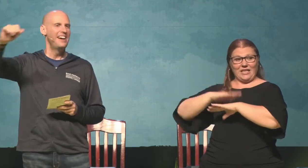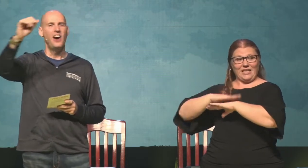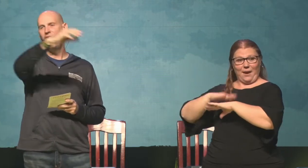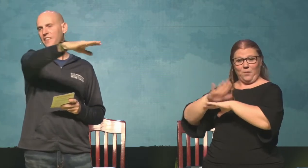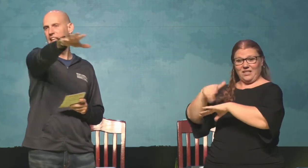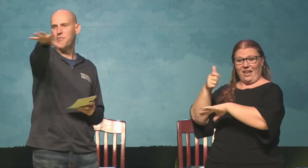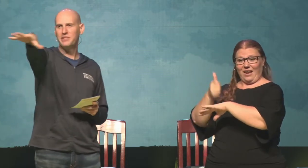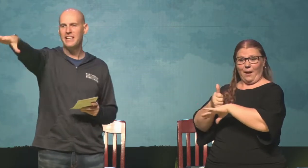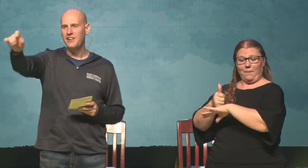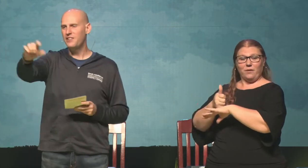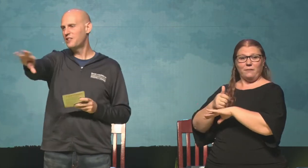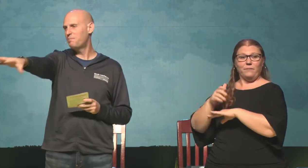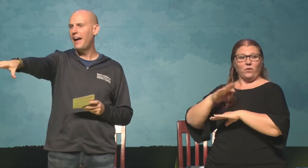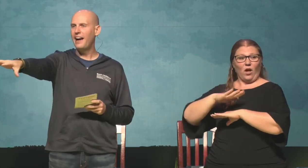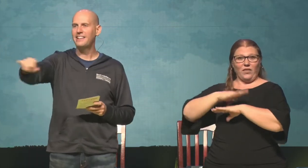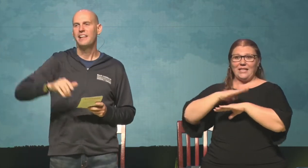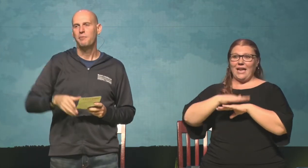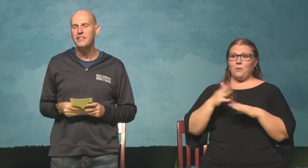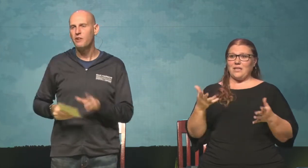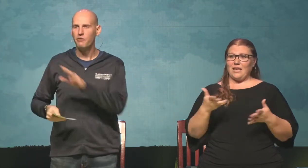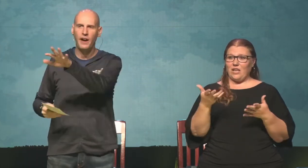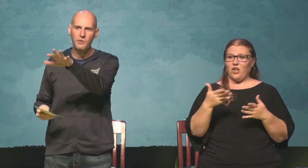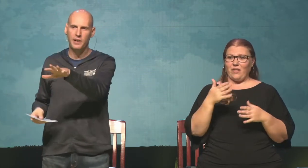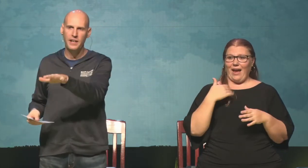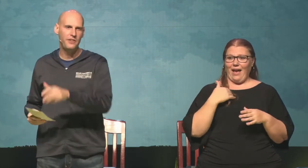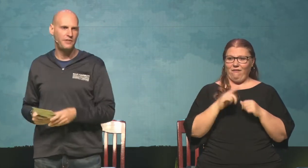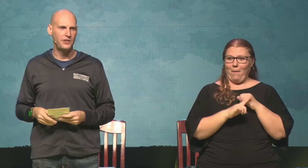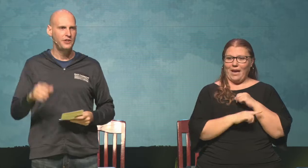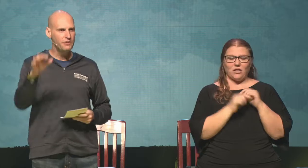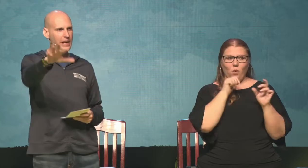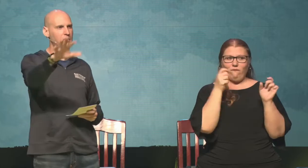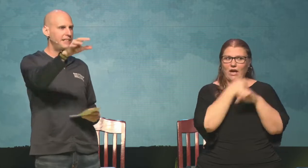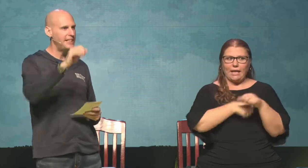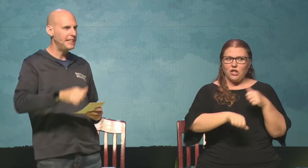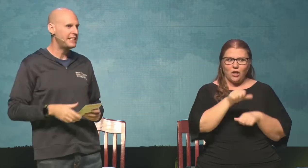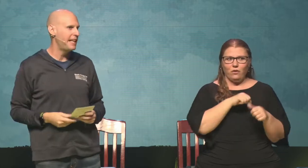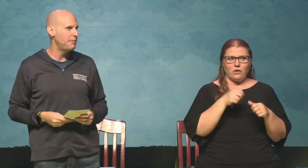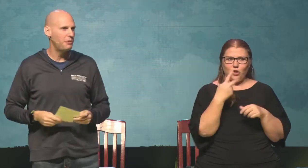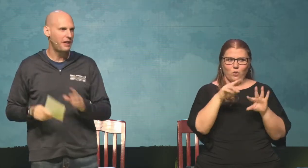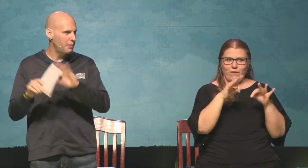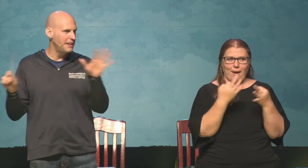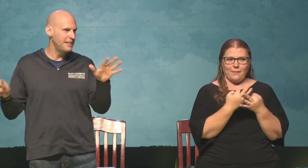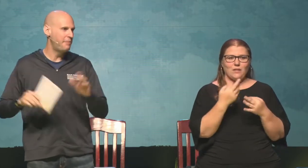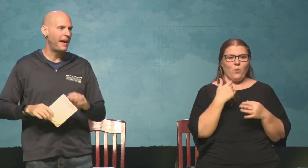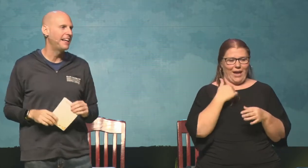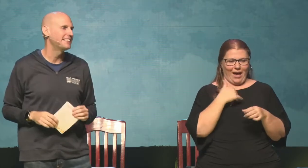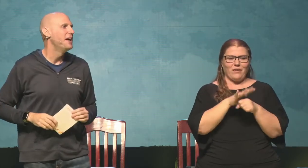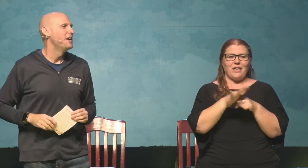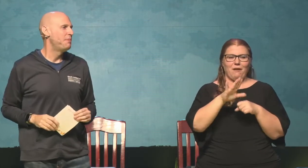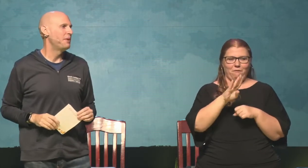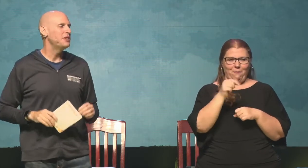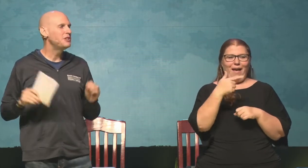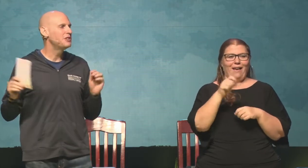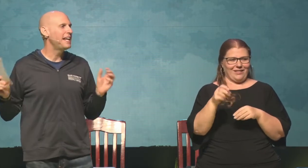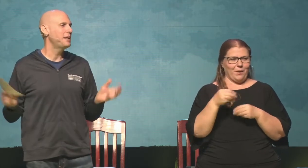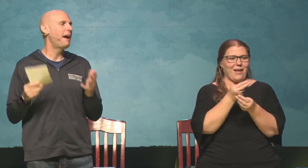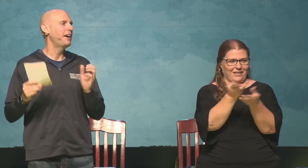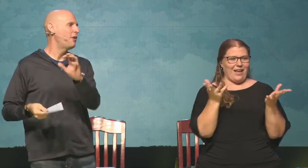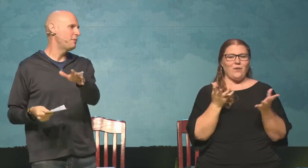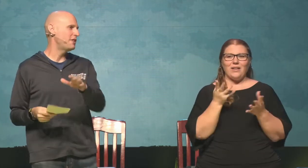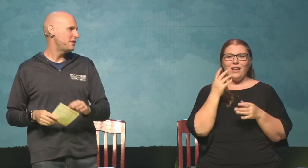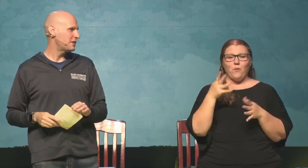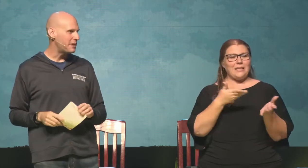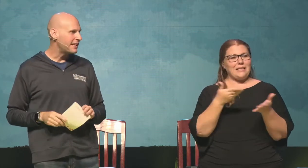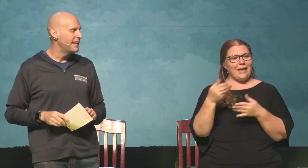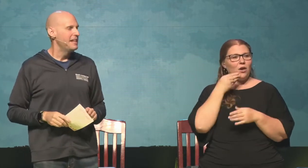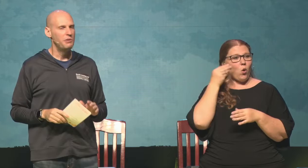there. On the tables in here, there's bags. Please don't fight one another. If there's two families sitting at a table, we have plenty of bags. But would you take a bag home